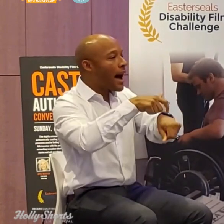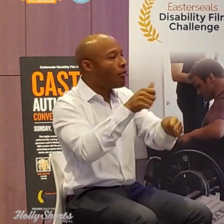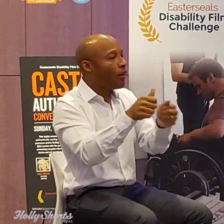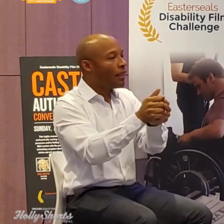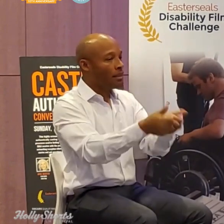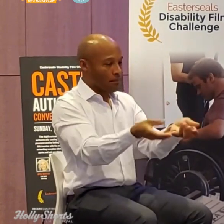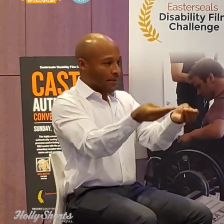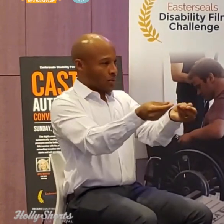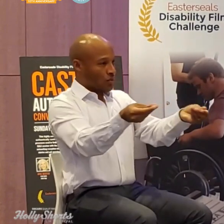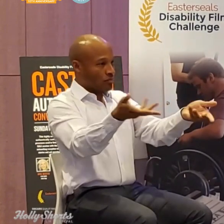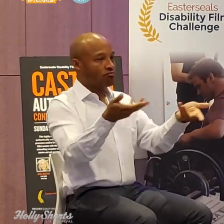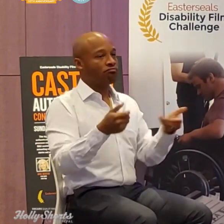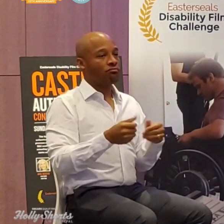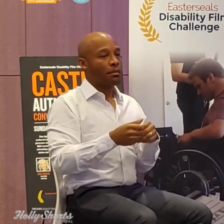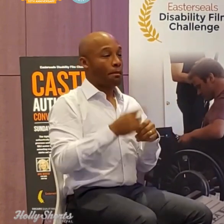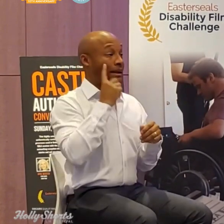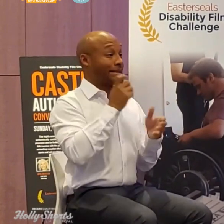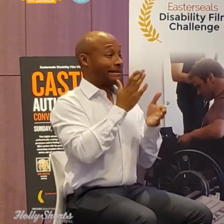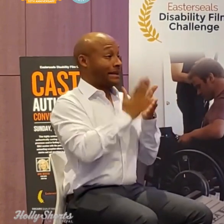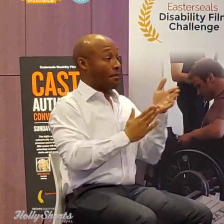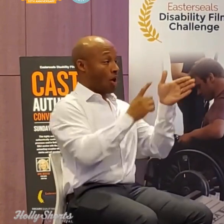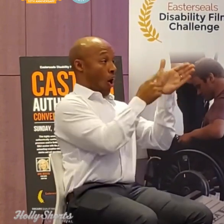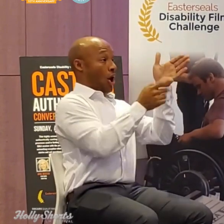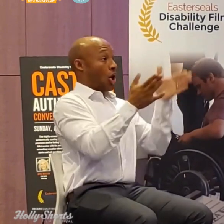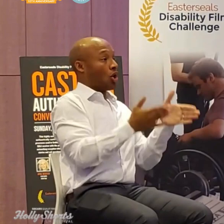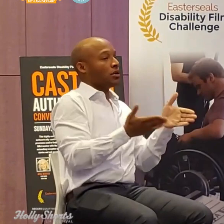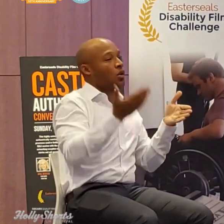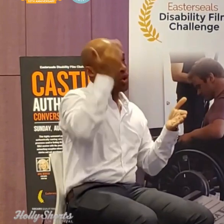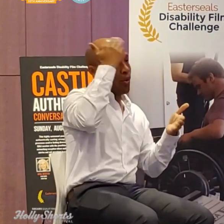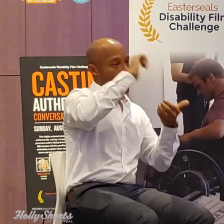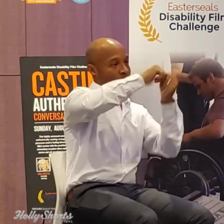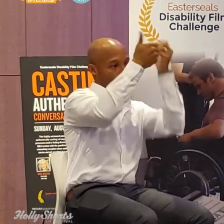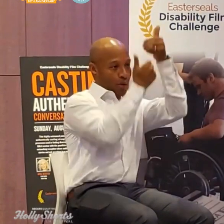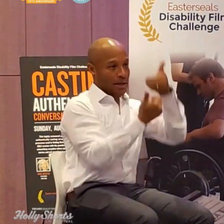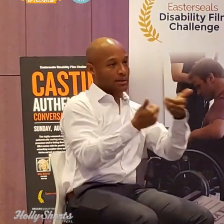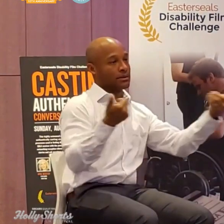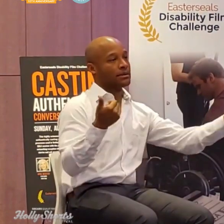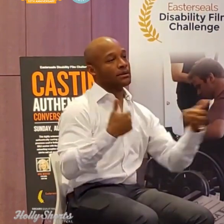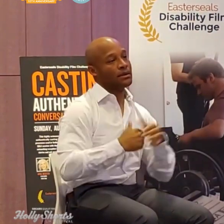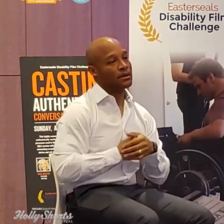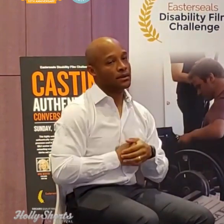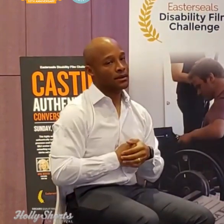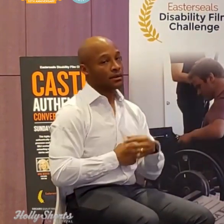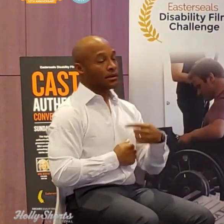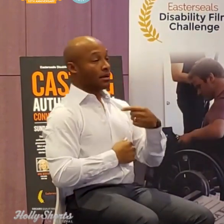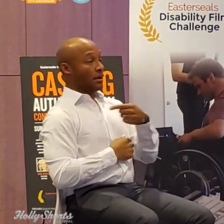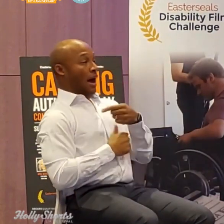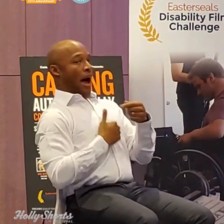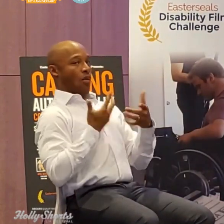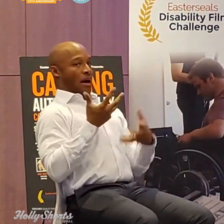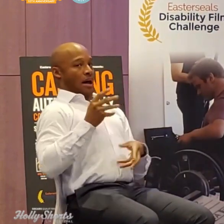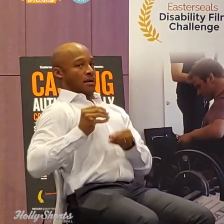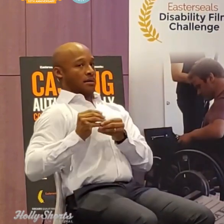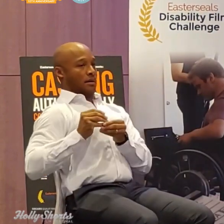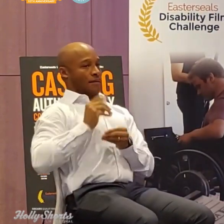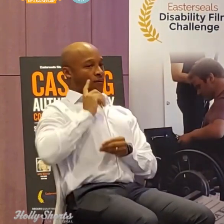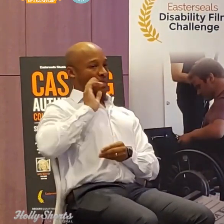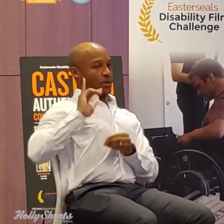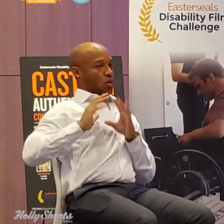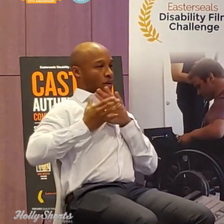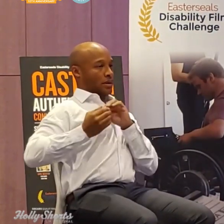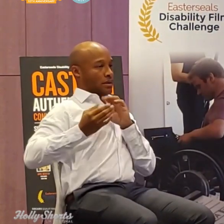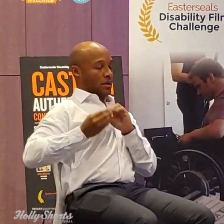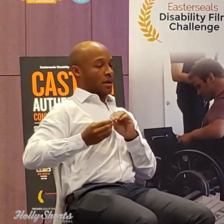because otherwise some of these auditors may not be able to separate those two things. Yeah. What? I just wanted to say to that story is